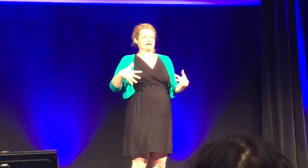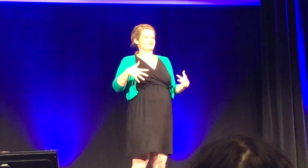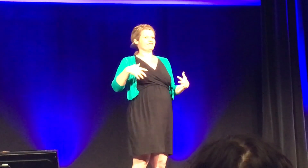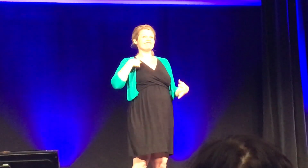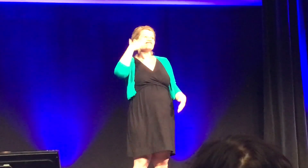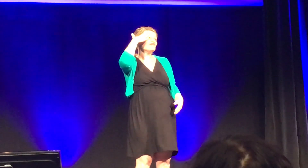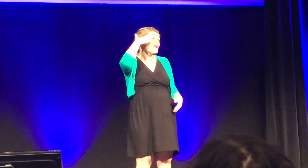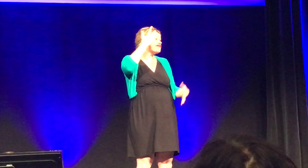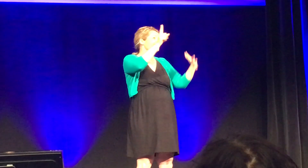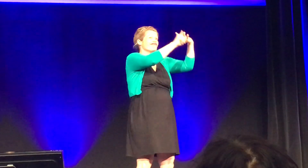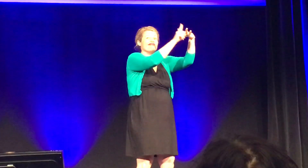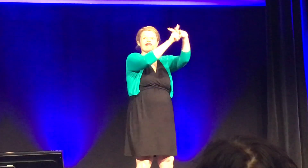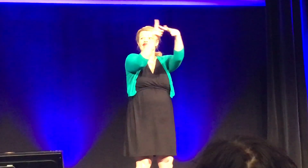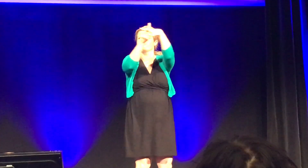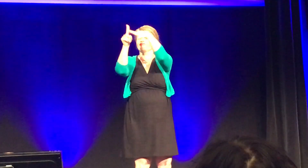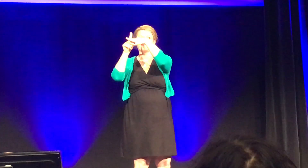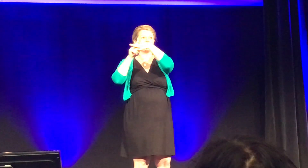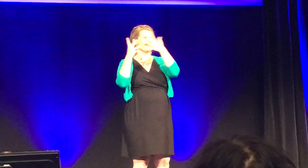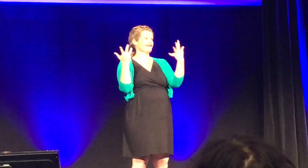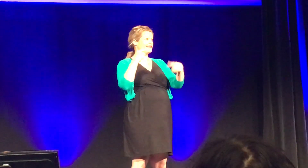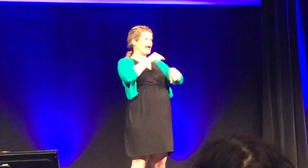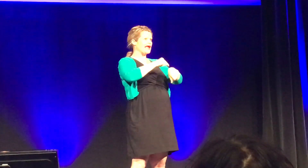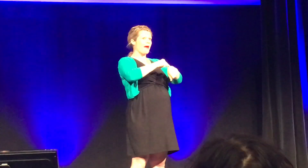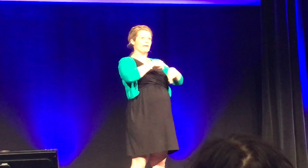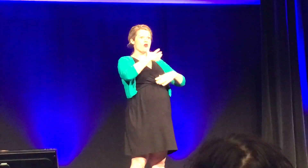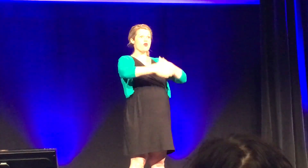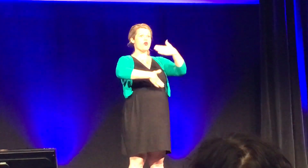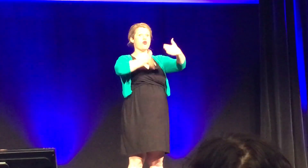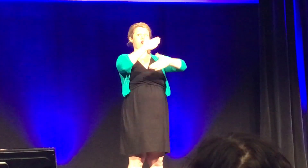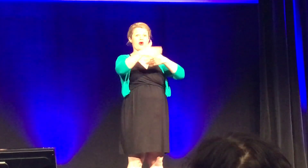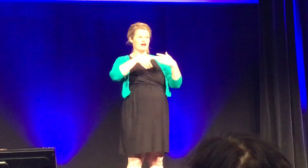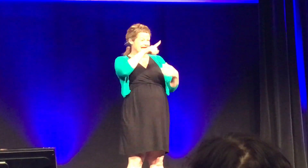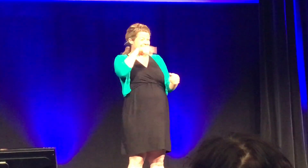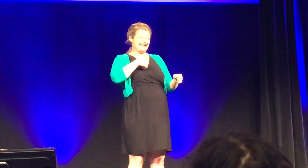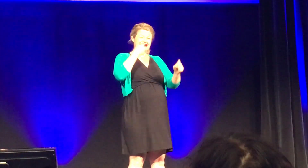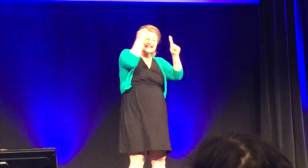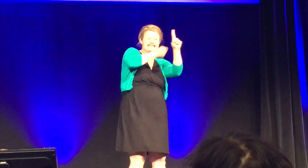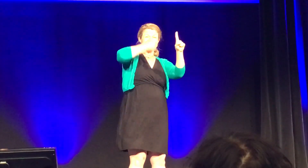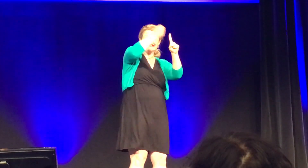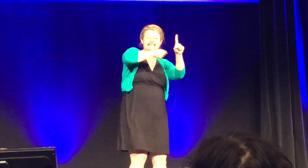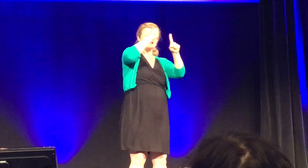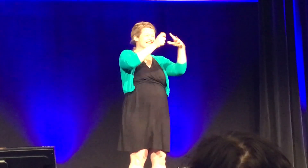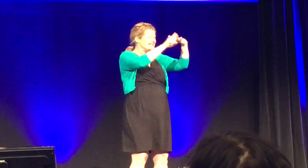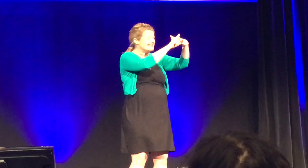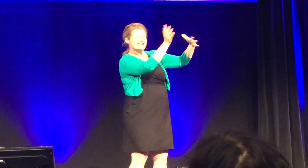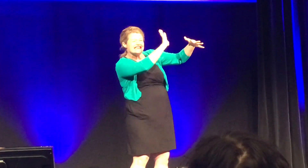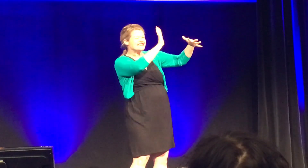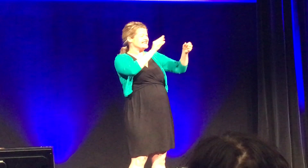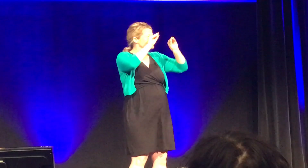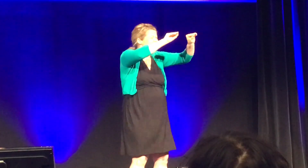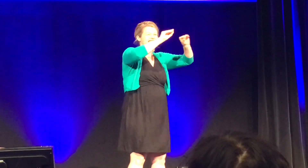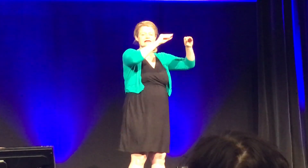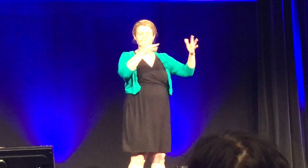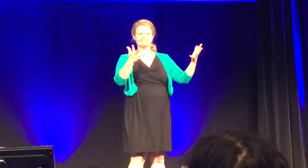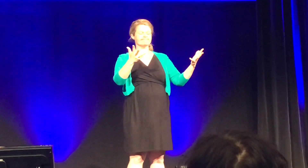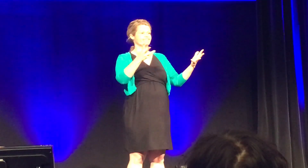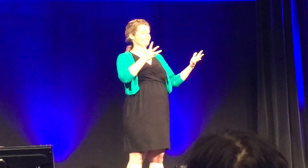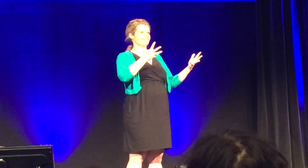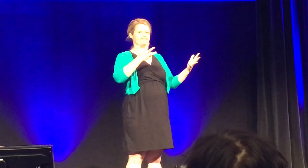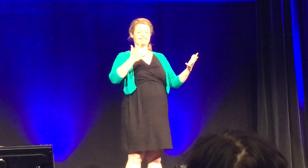cochlear implants, some will be educated orally, and it's impossible for us to create the resources that they need in every single different sign language or